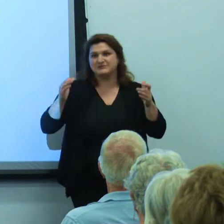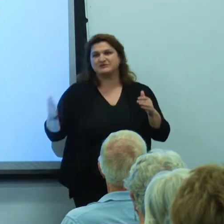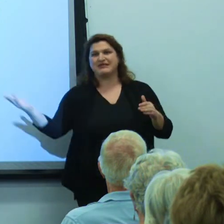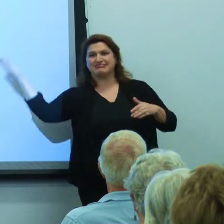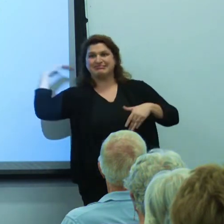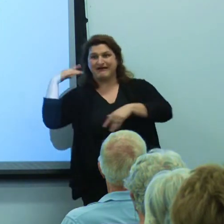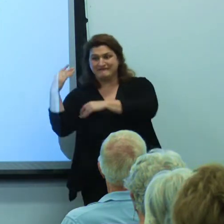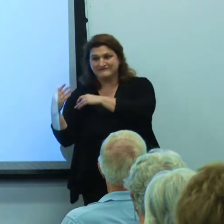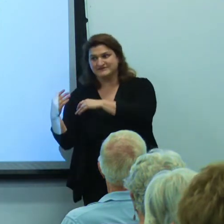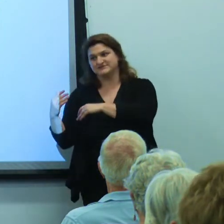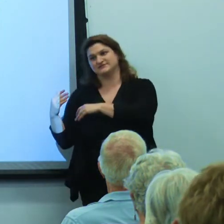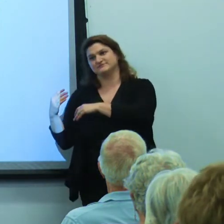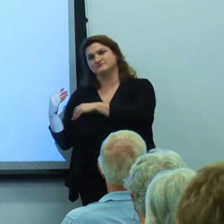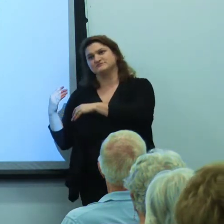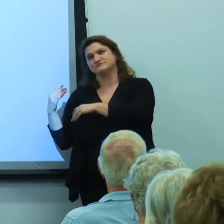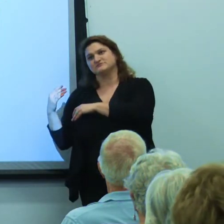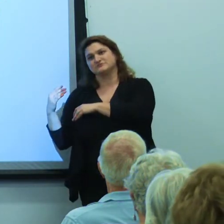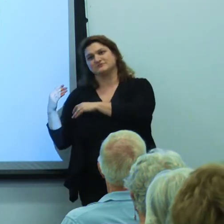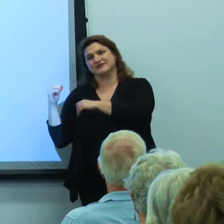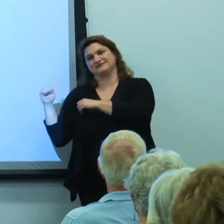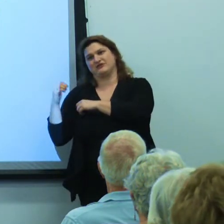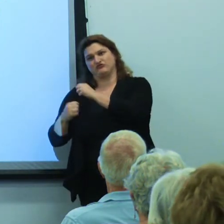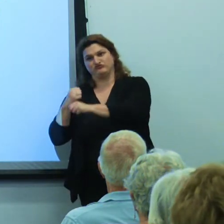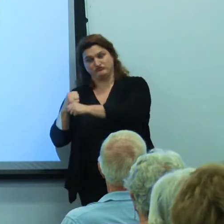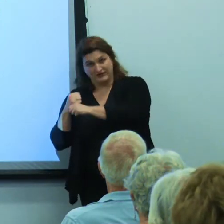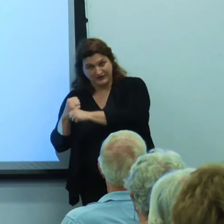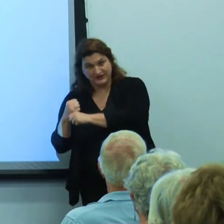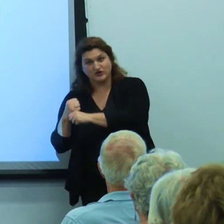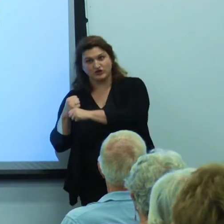had rules telling them they couldn't gerrymander.